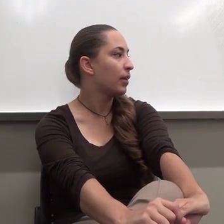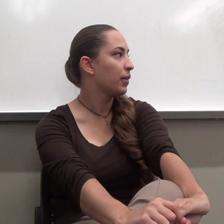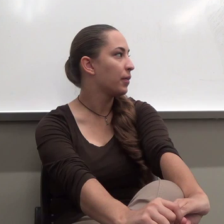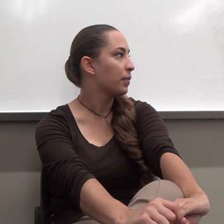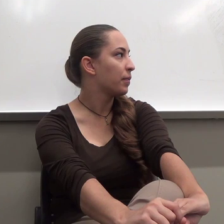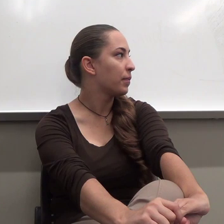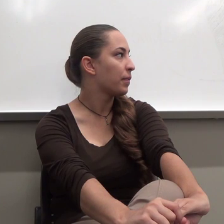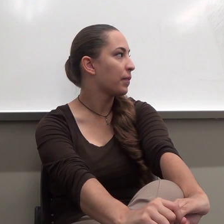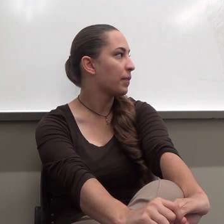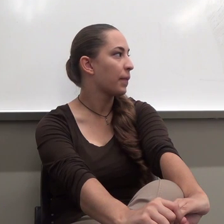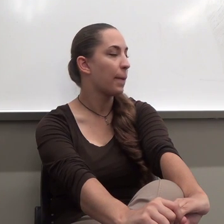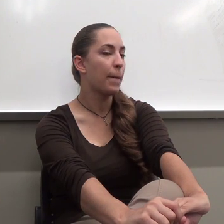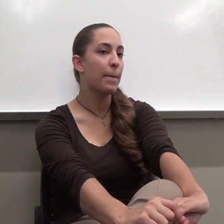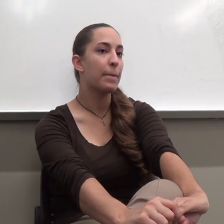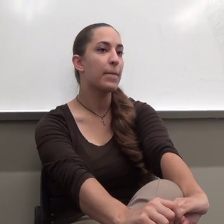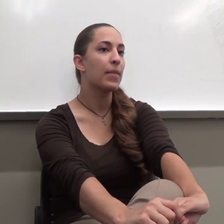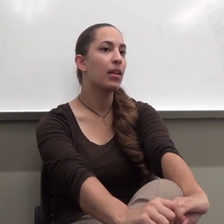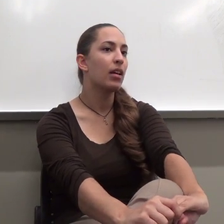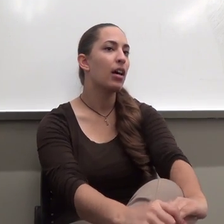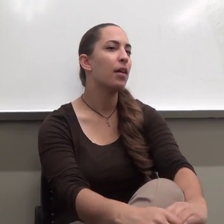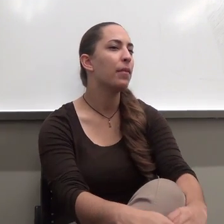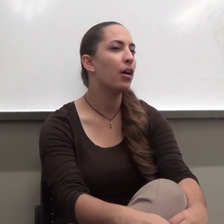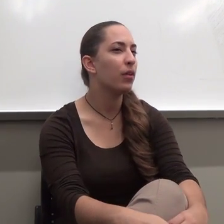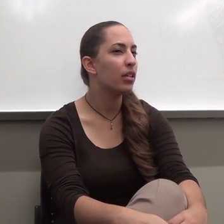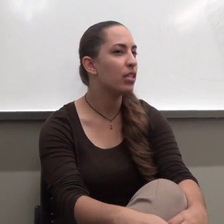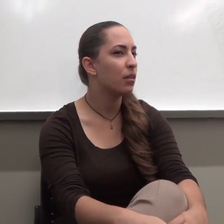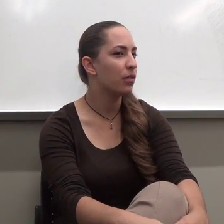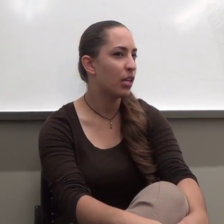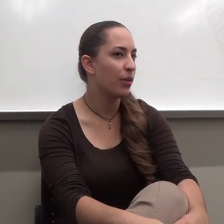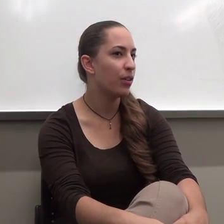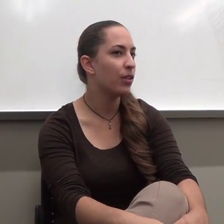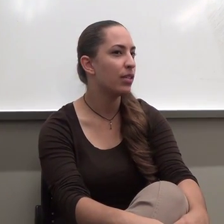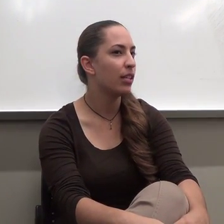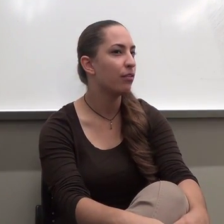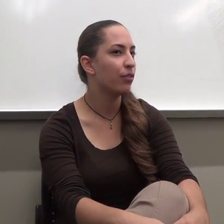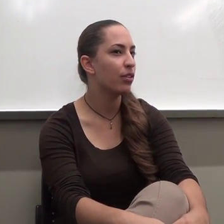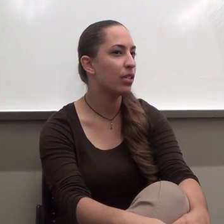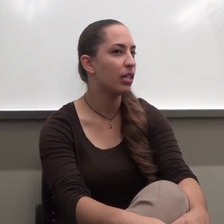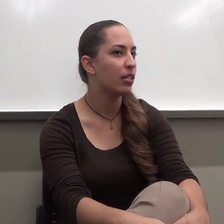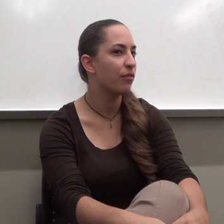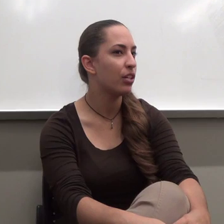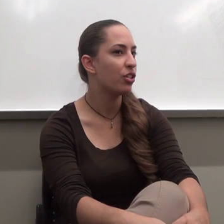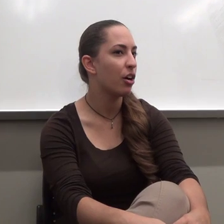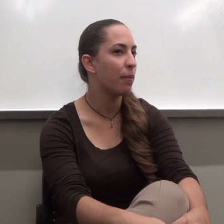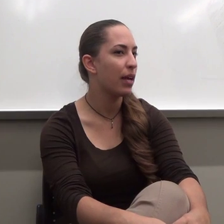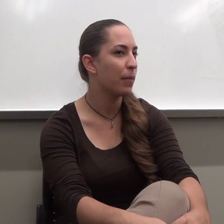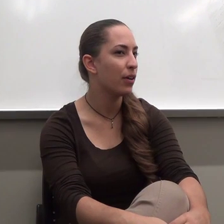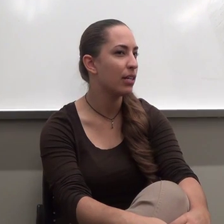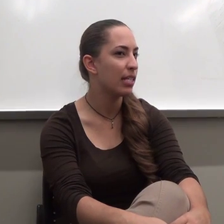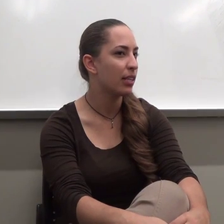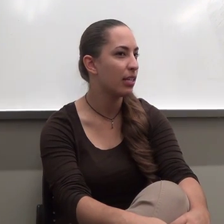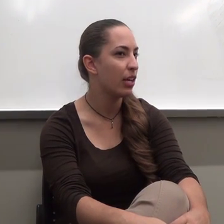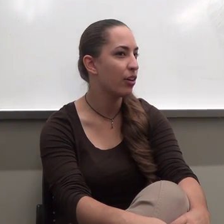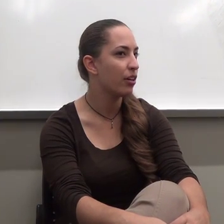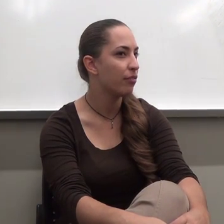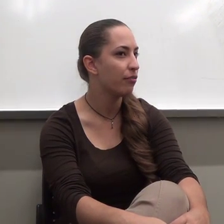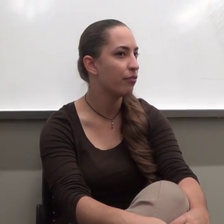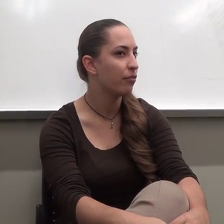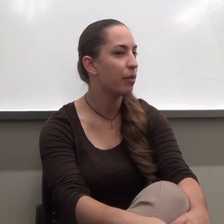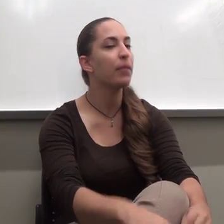Okay, so that's your homework, yes. I wanted to double check with you. You said the first thing to finish our paper is that the narrative? Mm-hmm. Yeah,